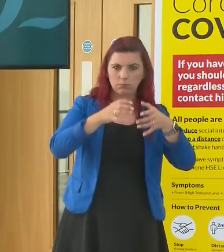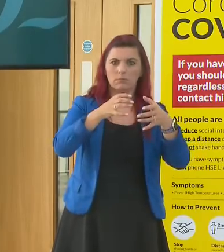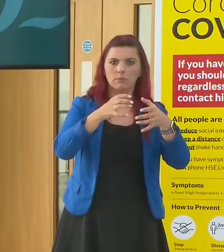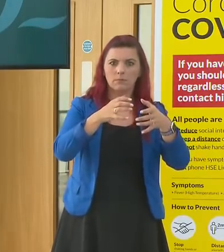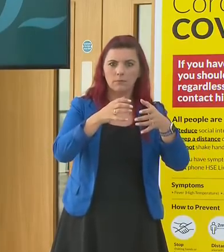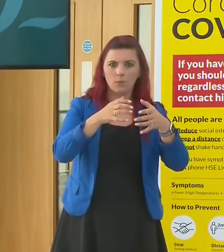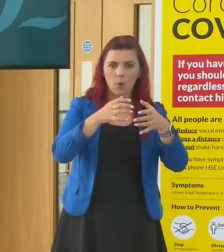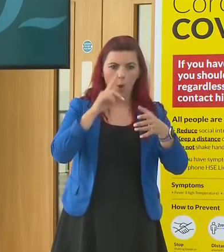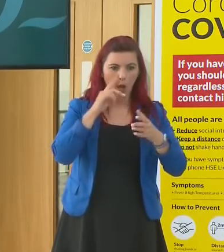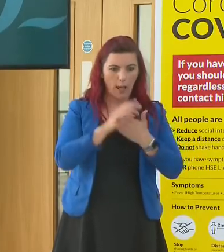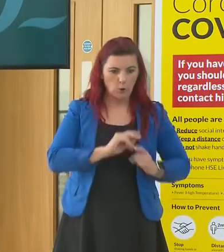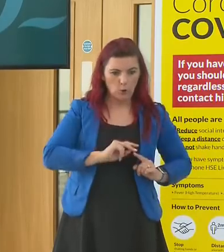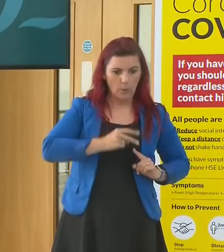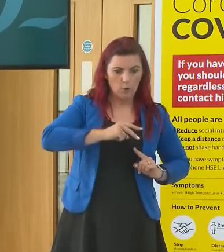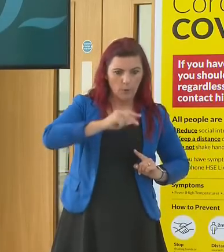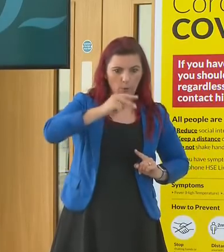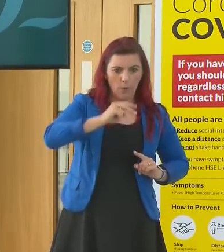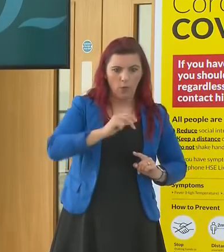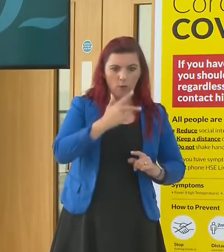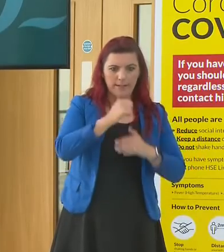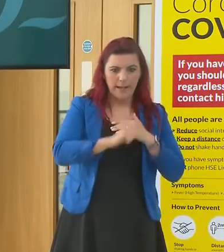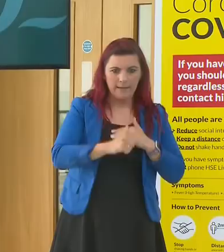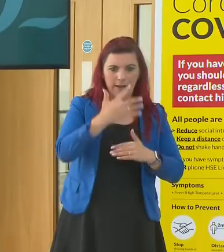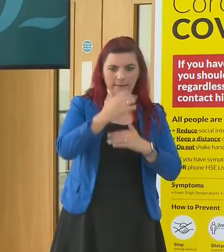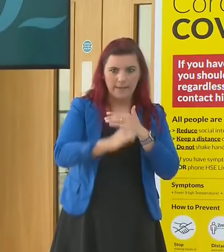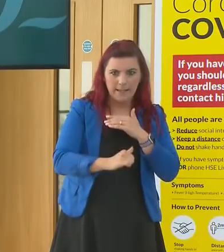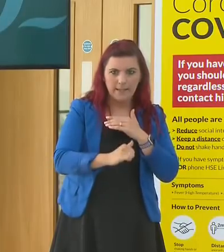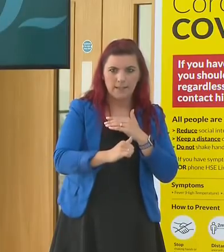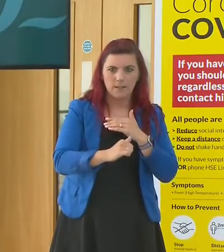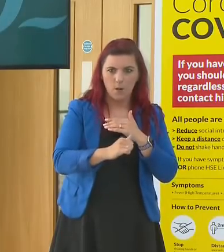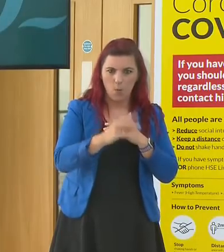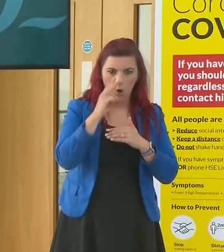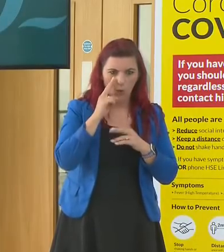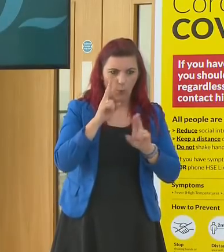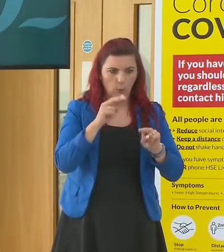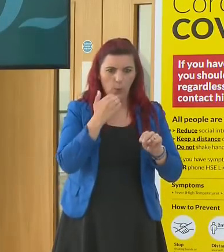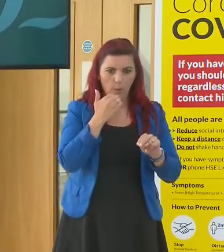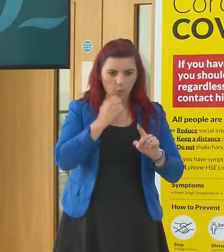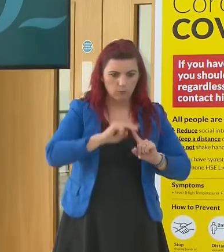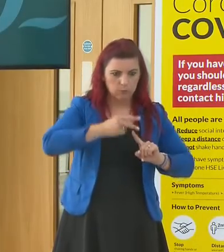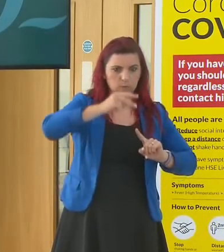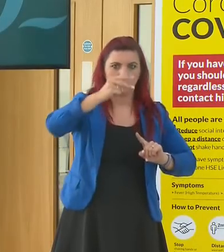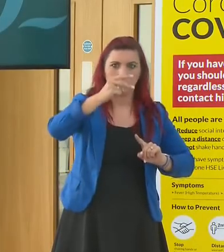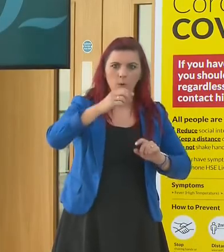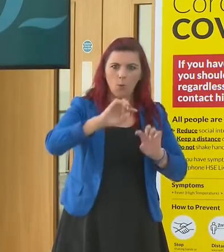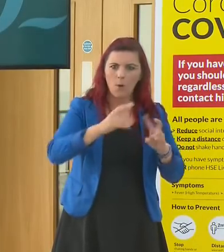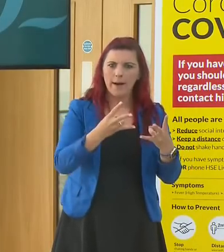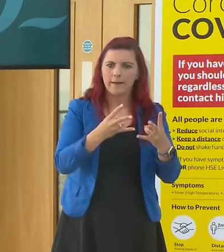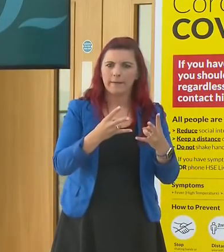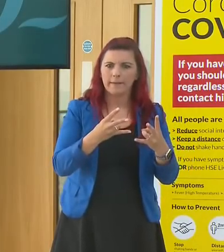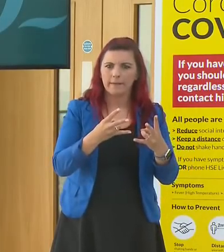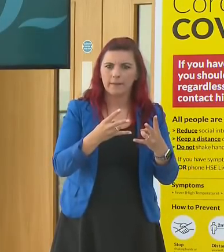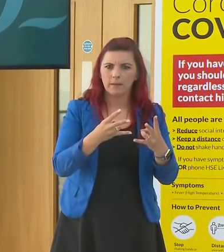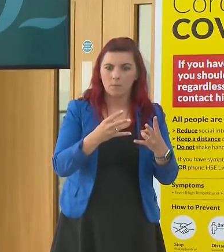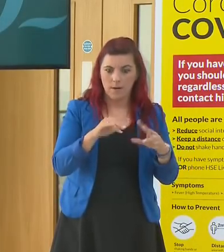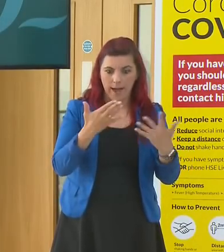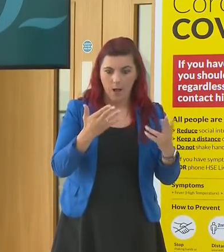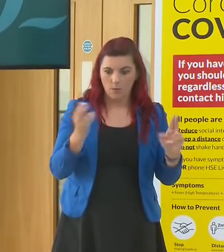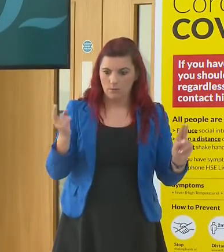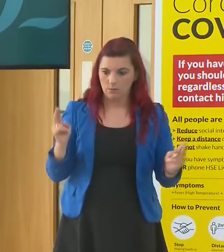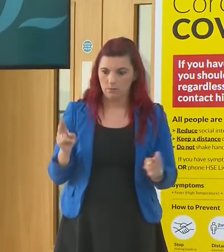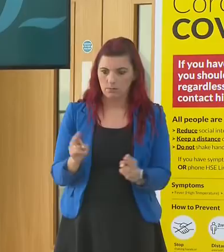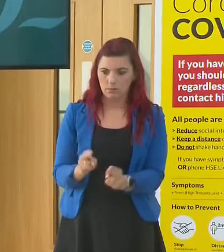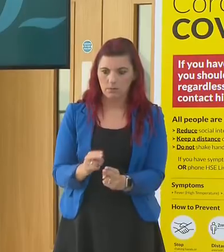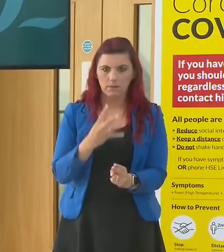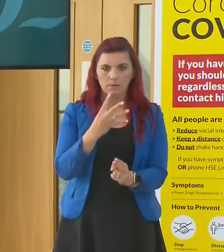looking at doubling times of 3 or 5 days. People in the hospitals of new cases and of ITU admissions. But now we have 48 cases